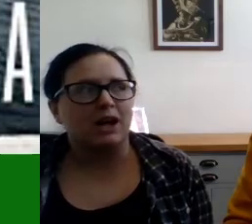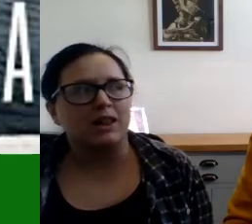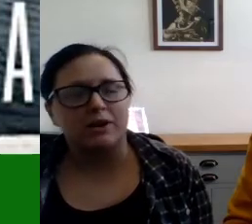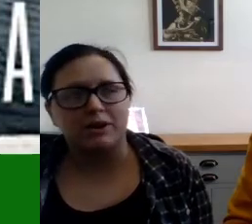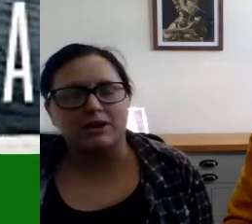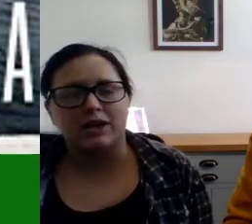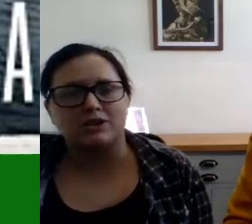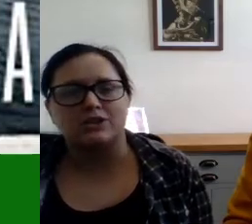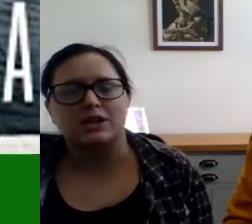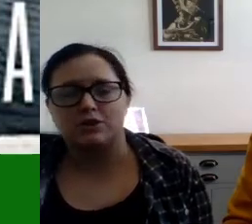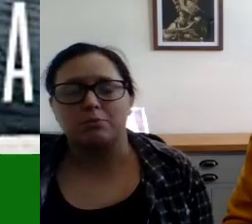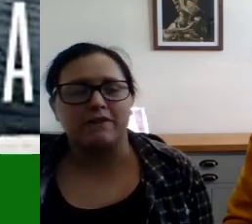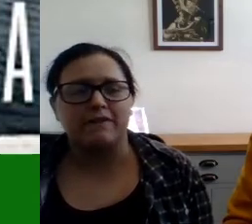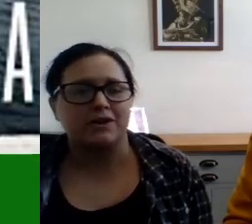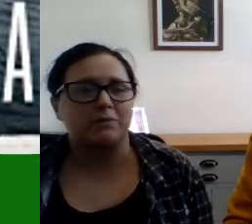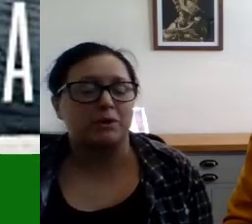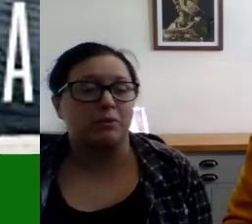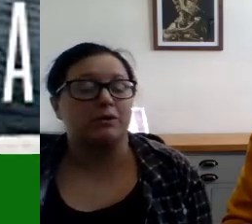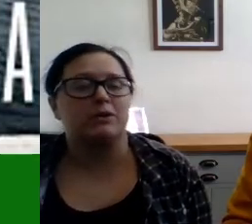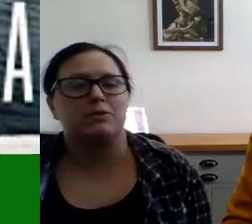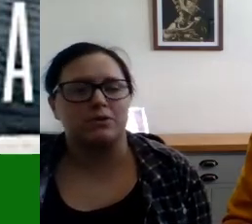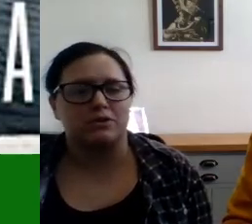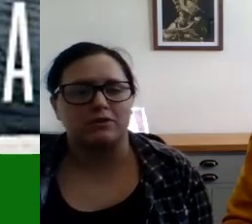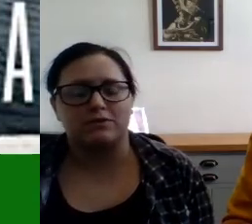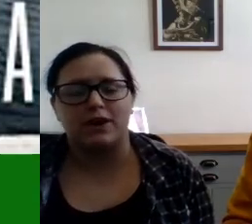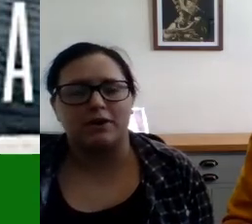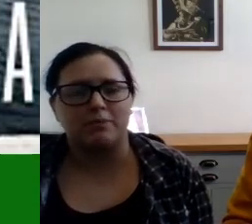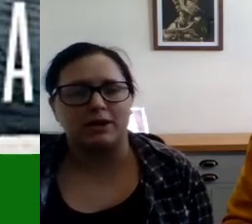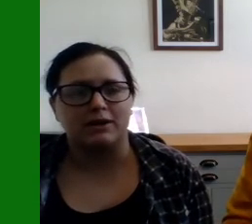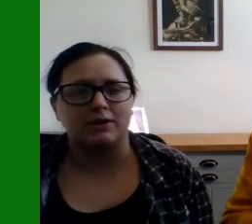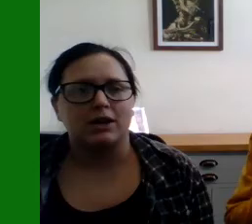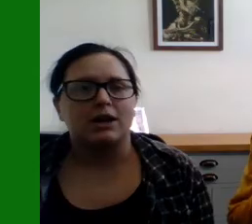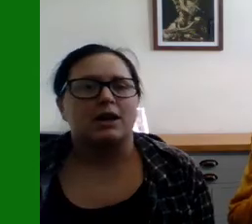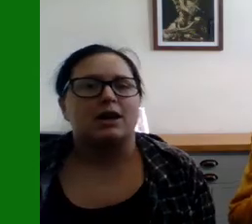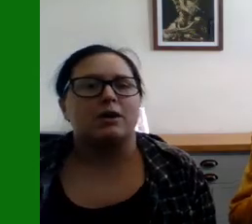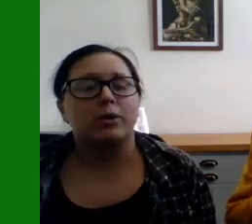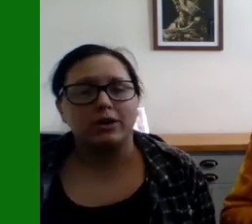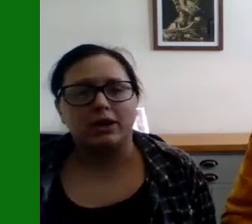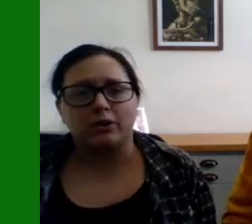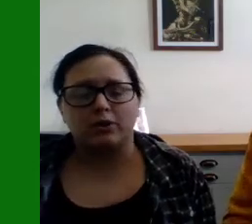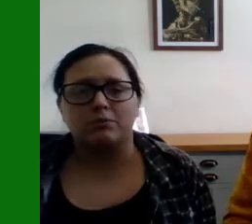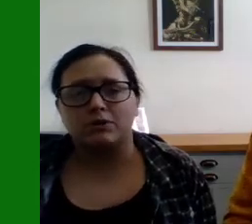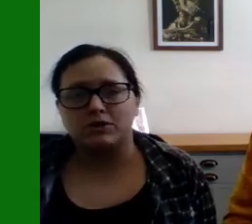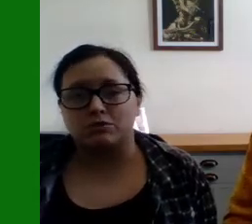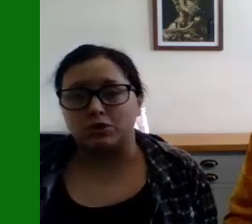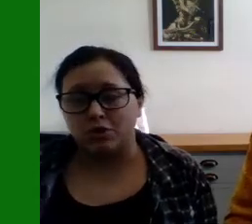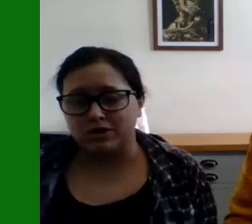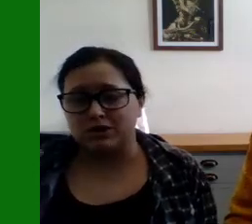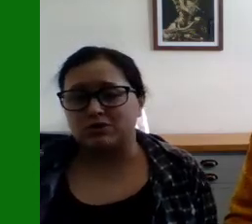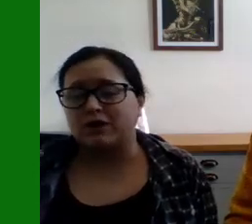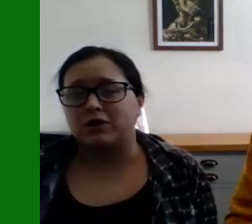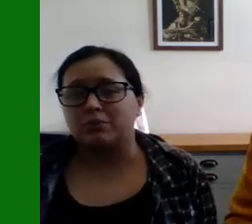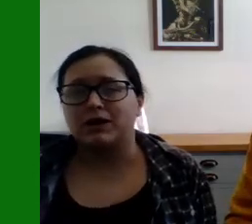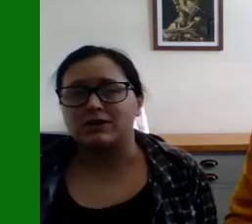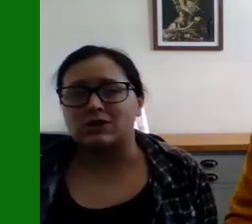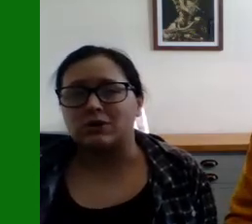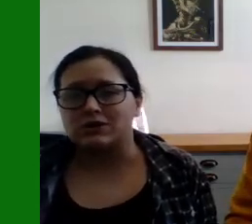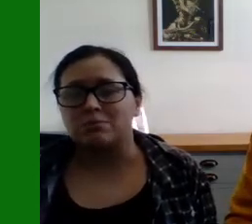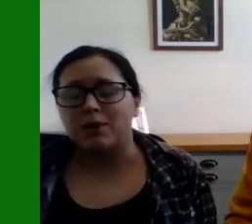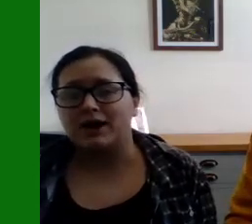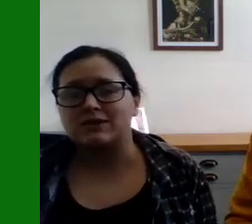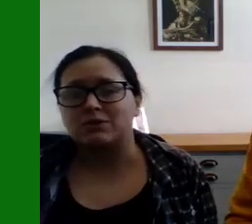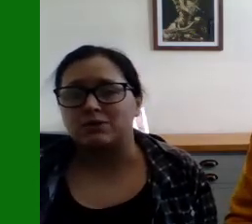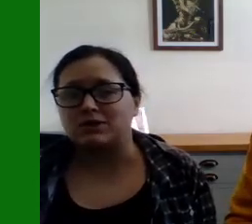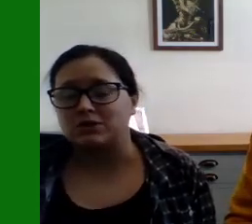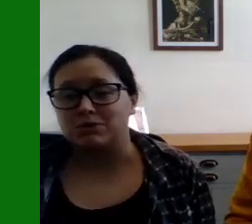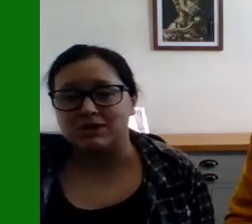basically allowing connections that had not been fired up in a while in order to fire up again. One of the care home nurses recorded Trevor playing the songs